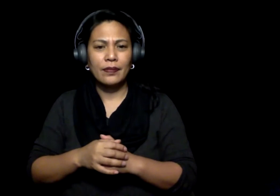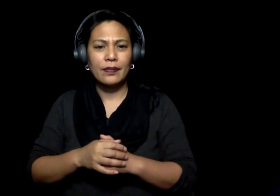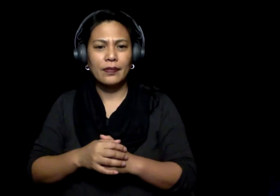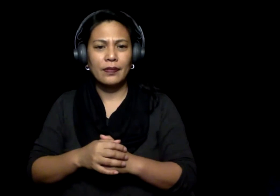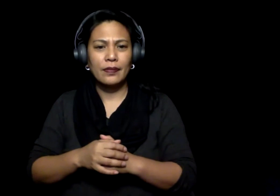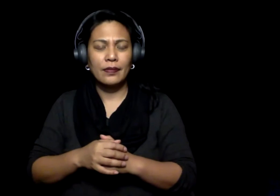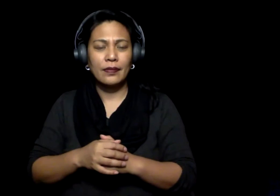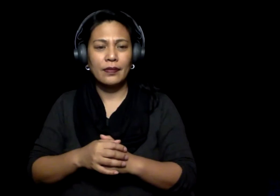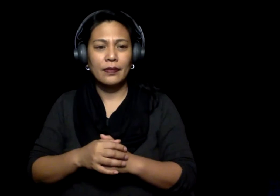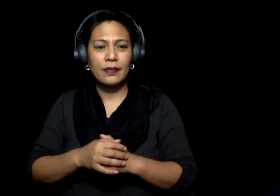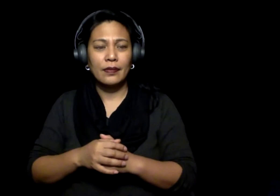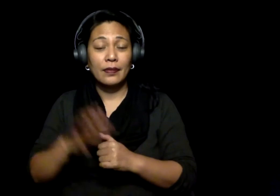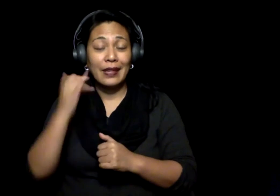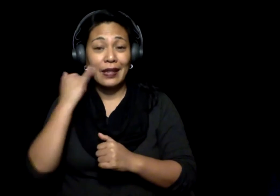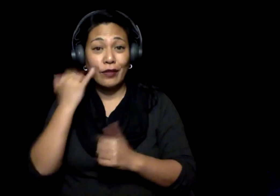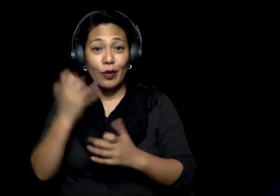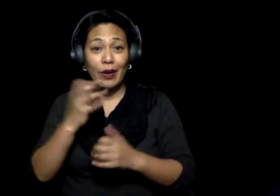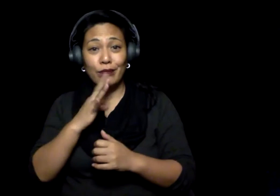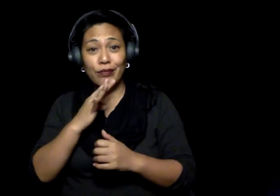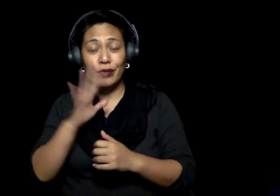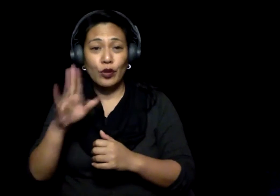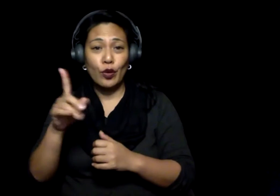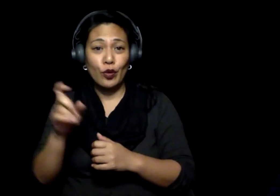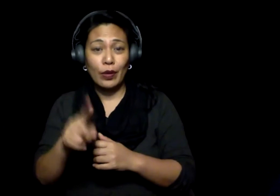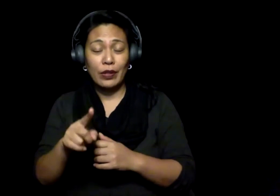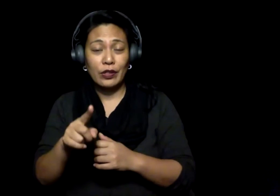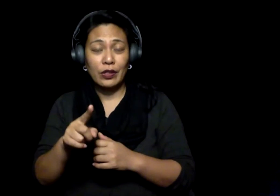if you'd like to ask your question, if you're comfortable with that.